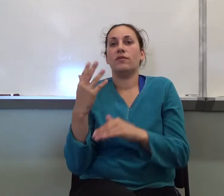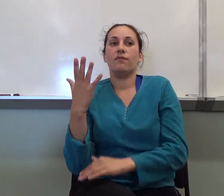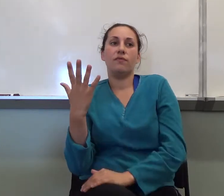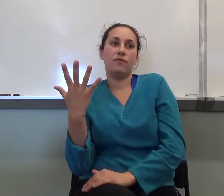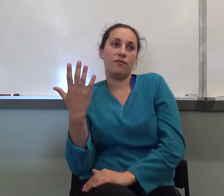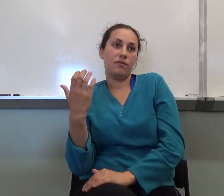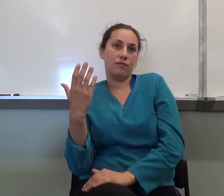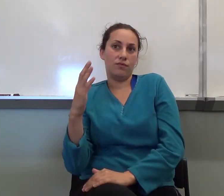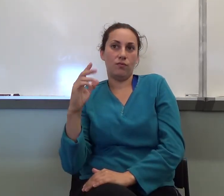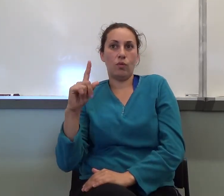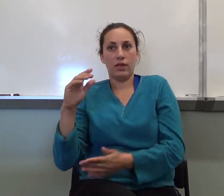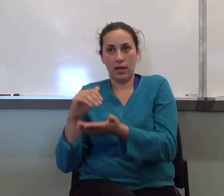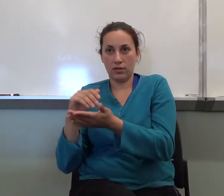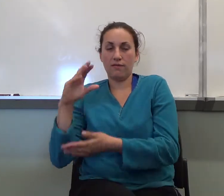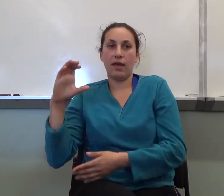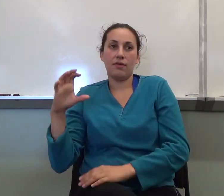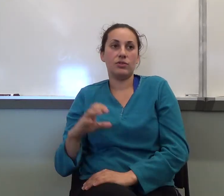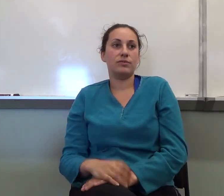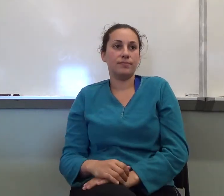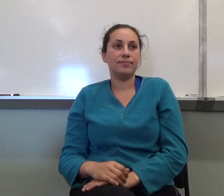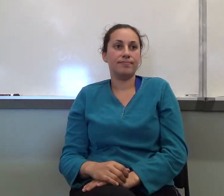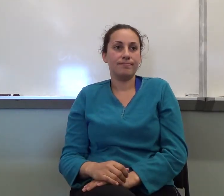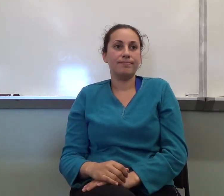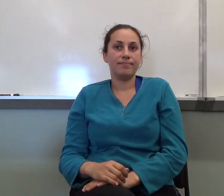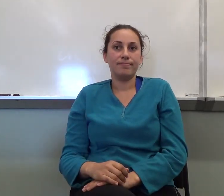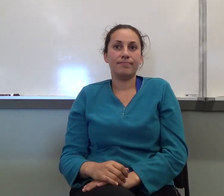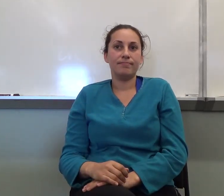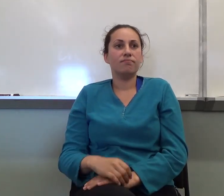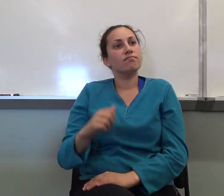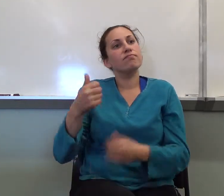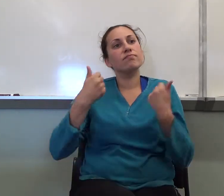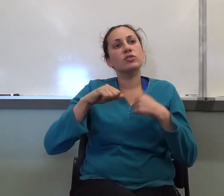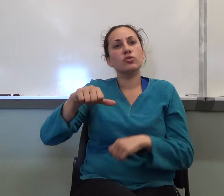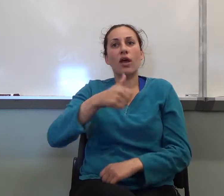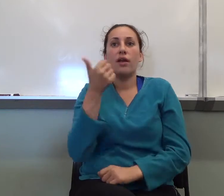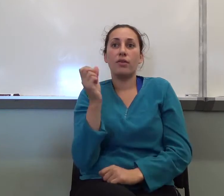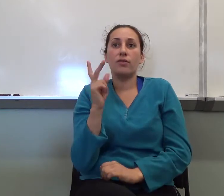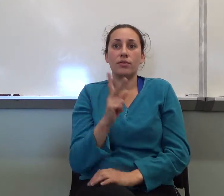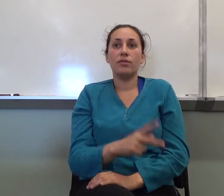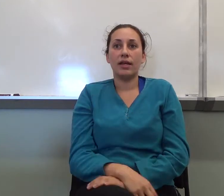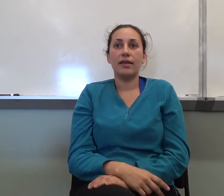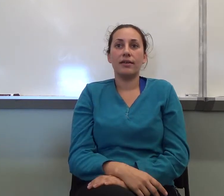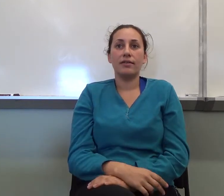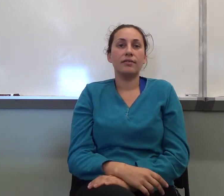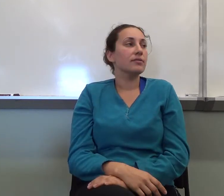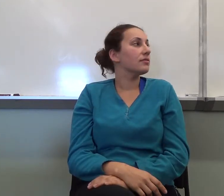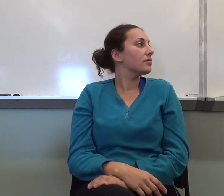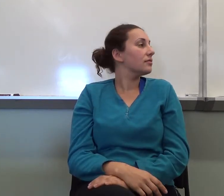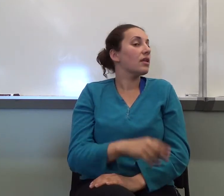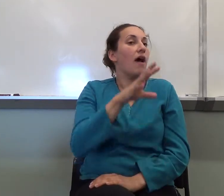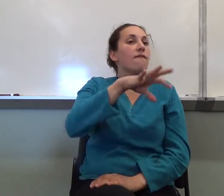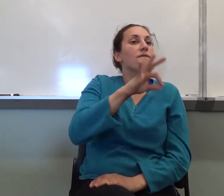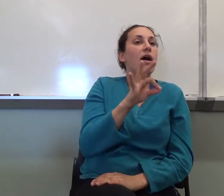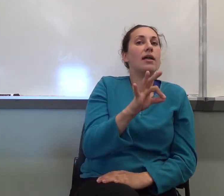Let's do another sentence so we can get used to tracking down the base and the amount. As I say, the percent is always